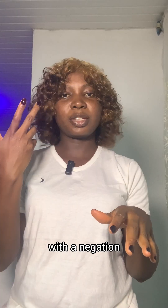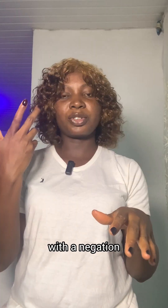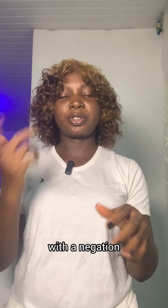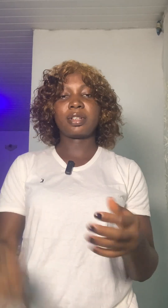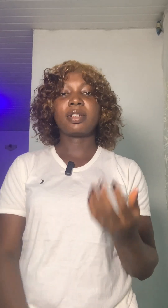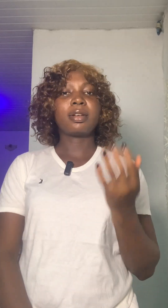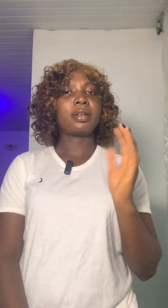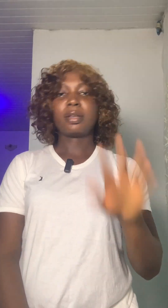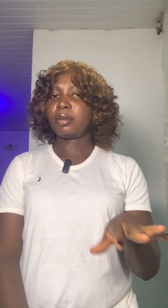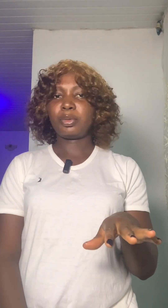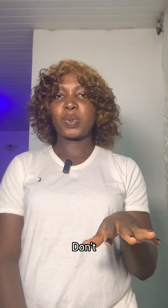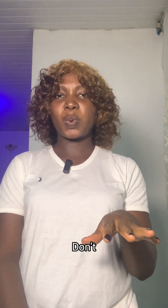negation. Don't.